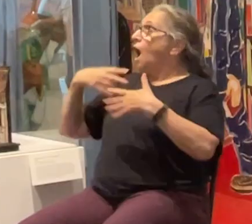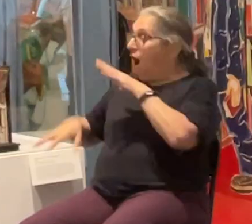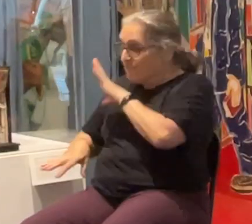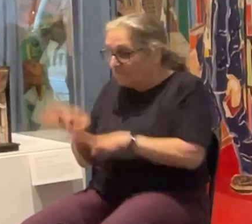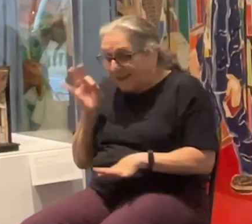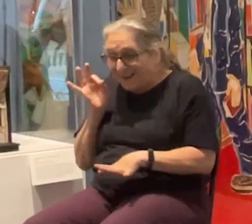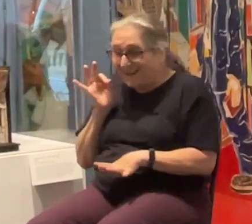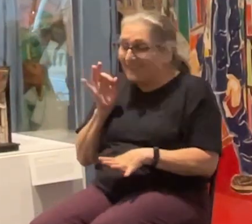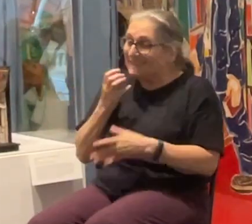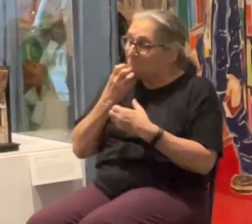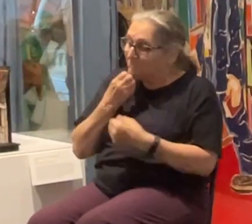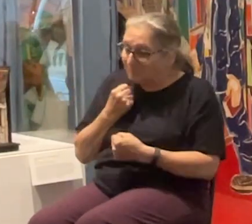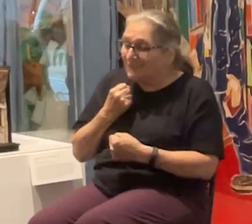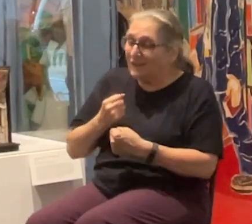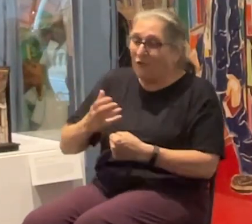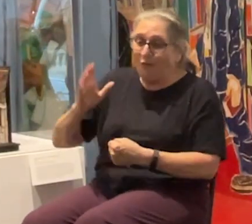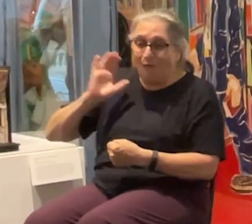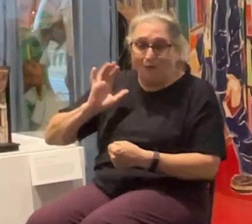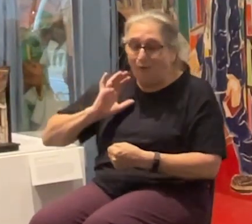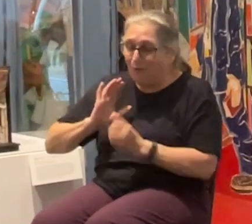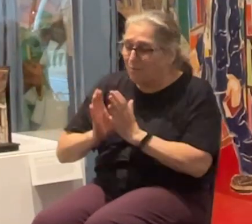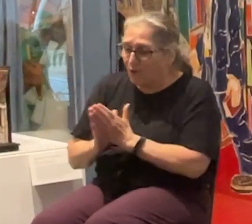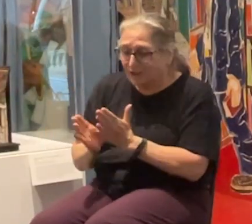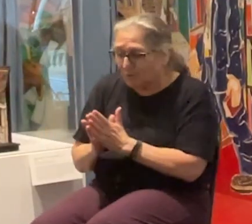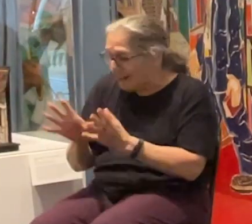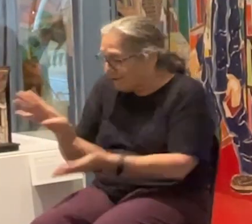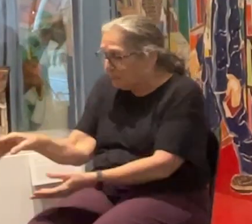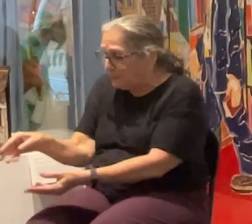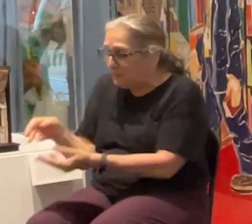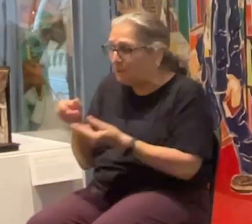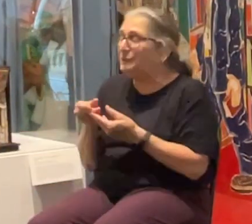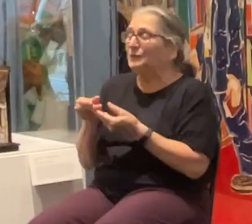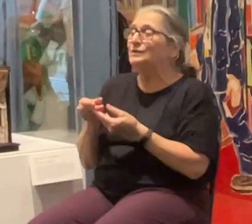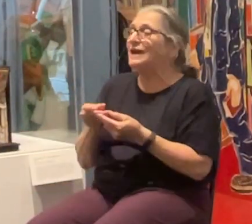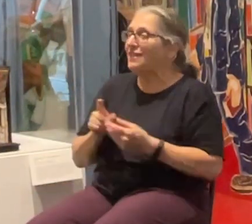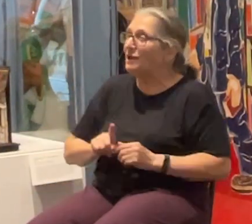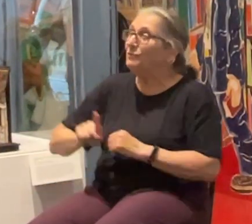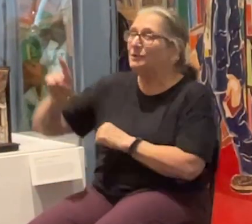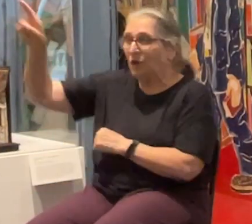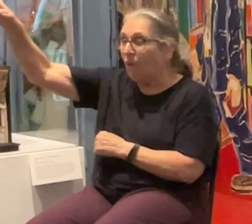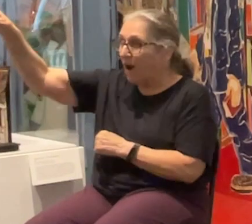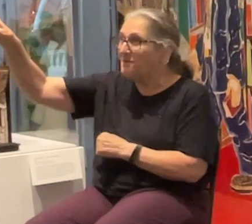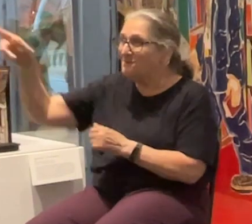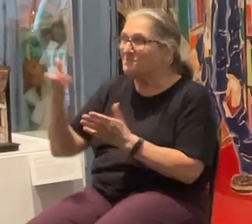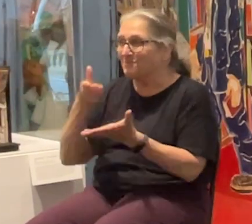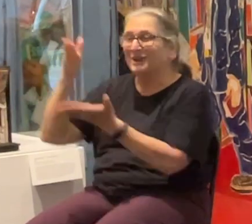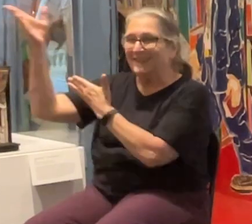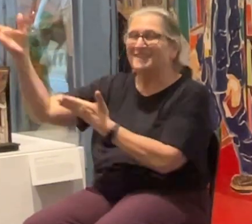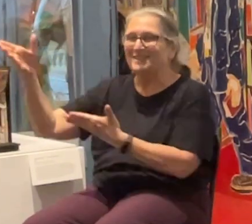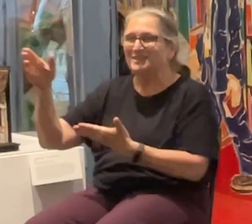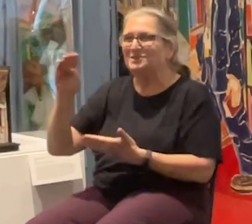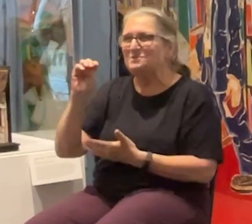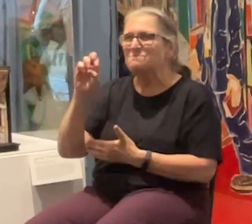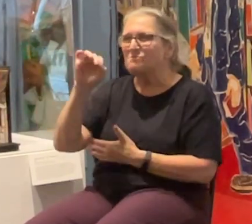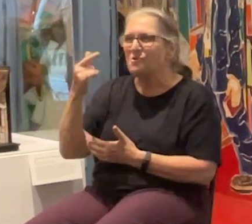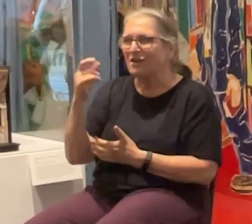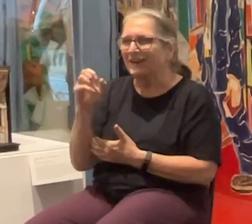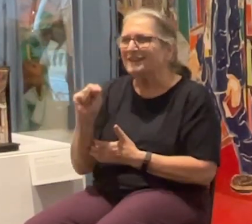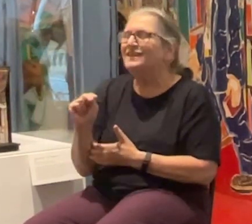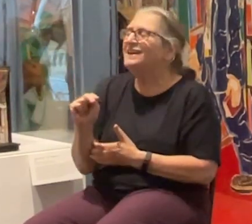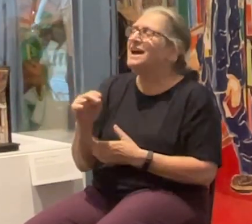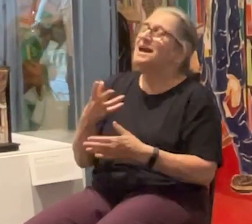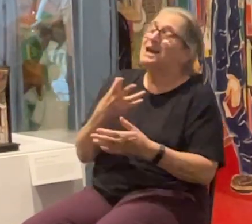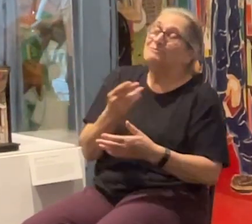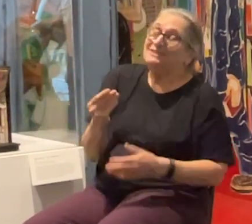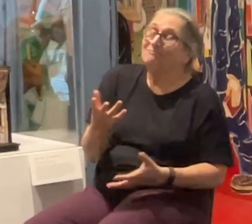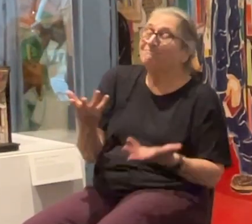which is just so wonderful, because Red is just making fun of the distinctions between uptown and downtown,